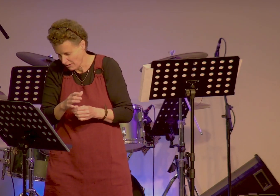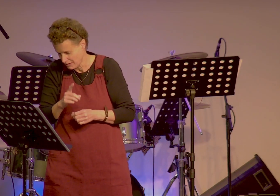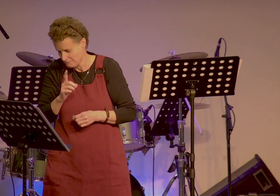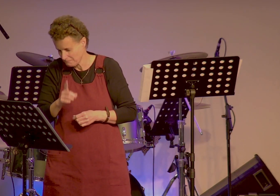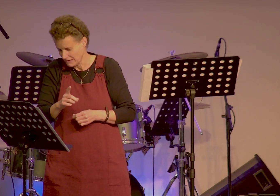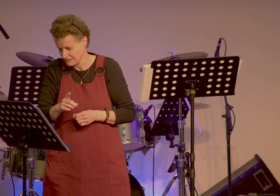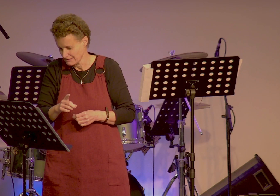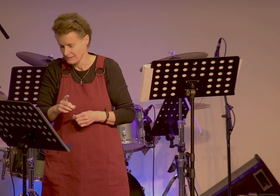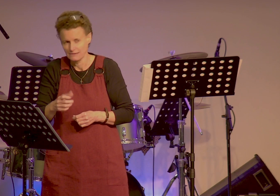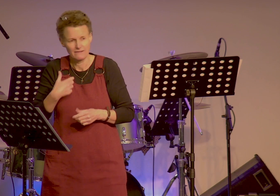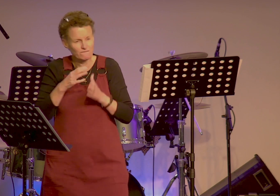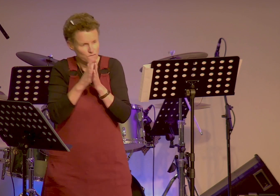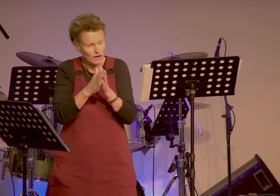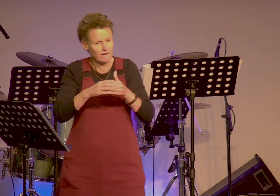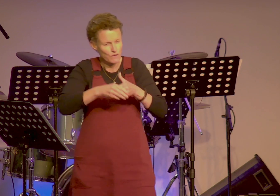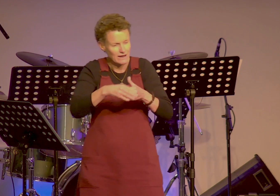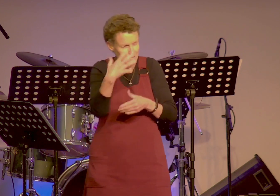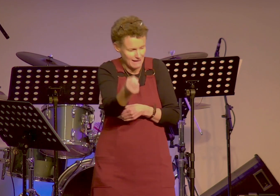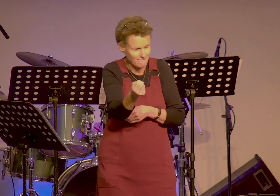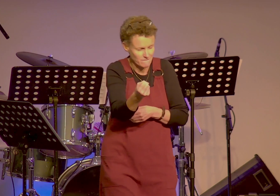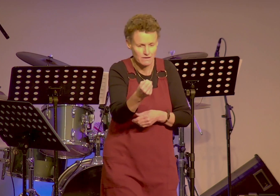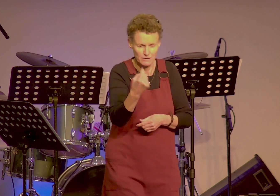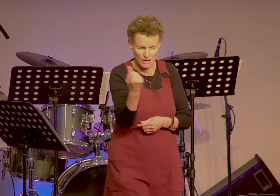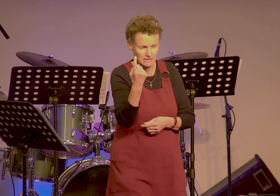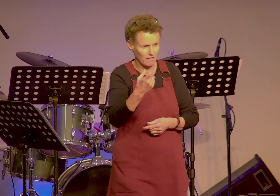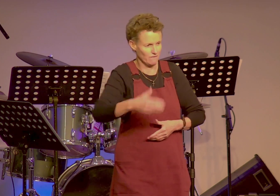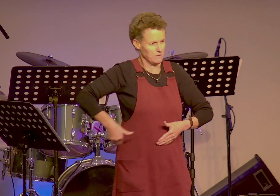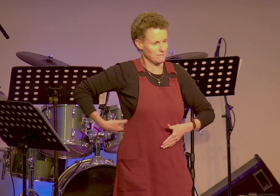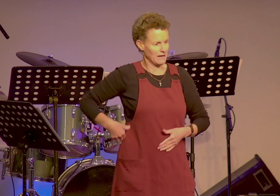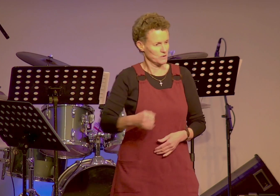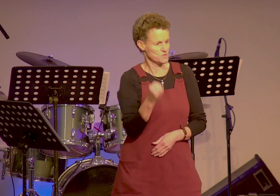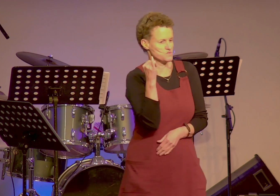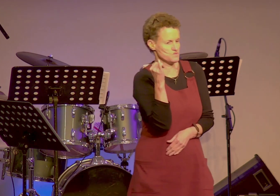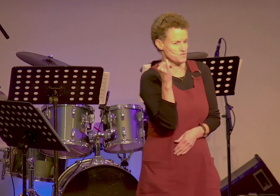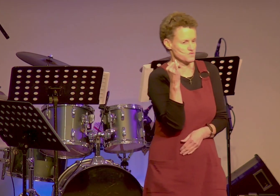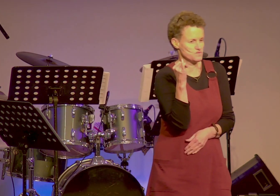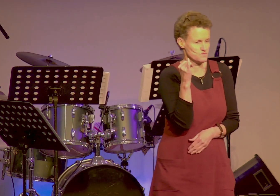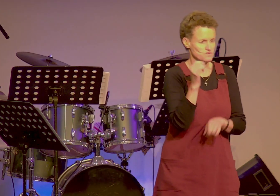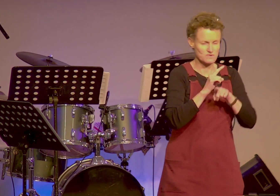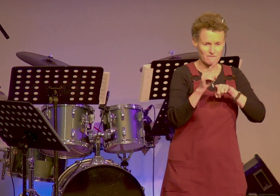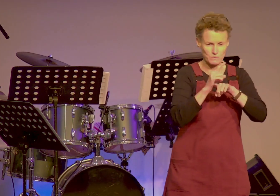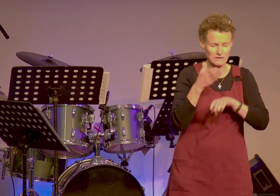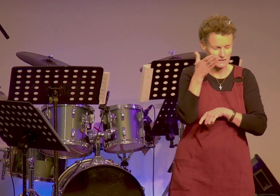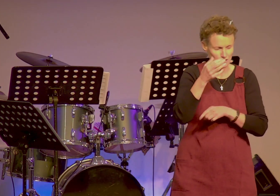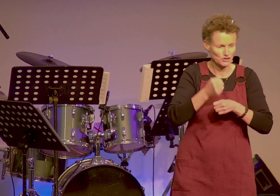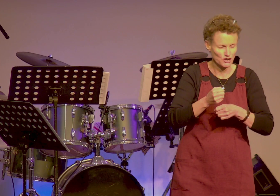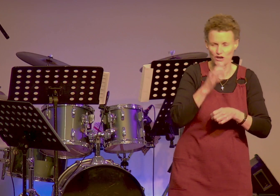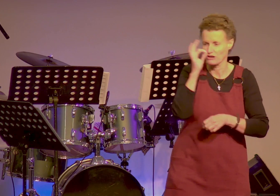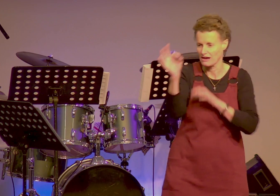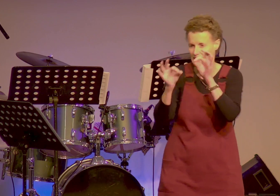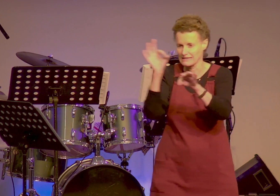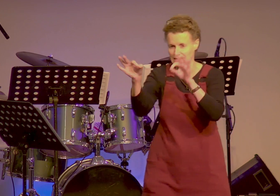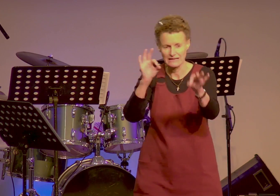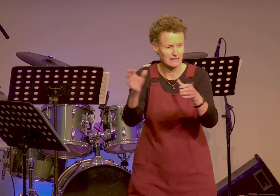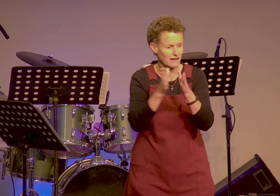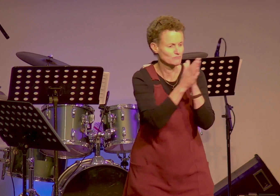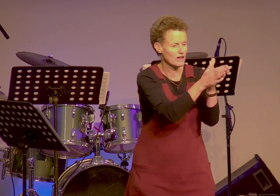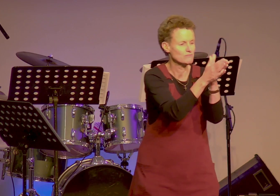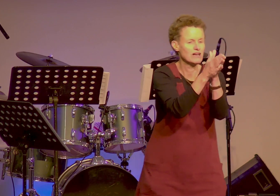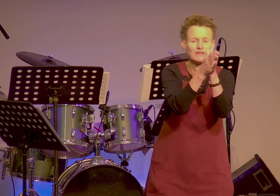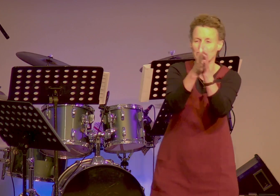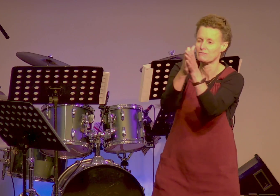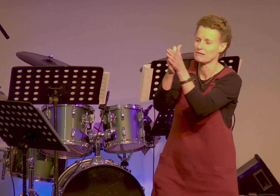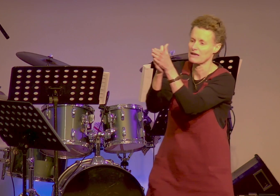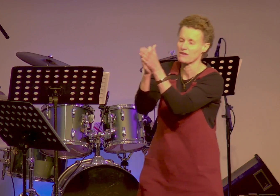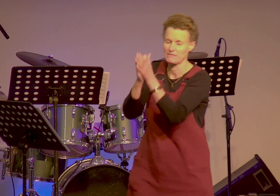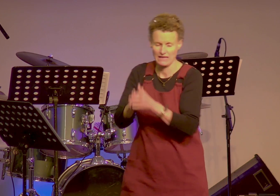absolutely fine. It's not wrong in itself. I was thinking, I had a friend who had a really, really bad back, and for weeks she went to church,